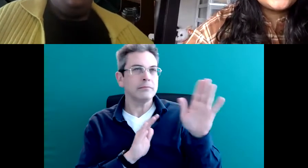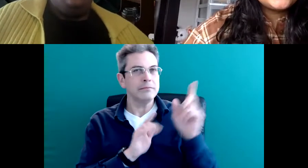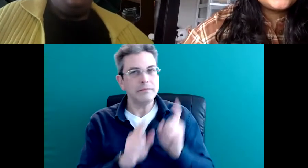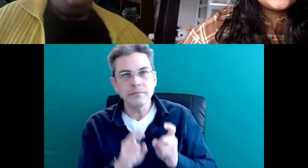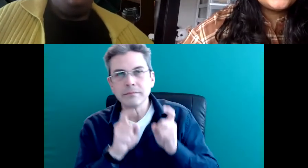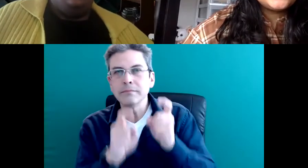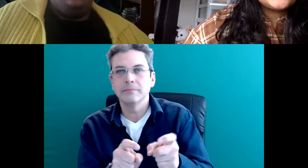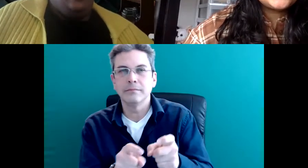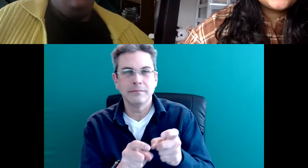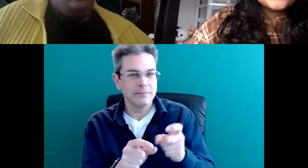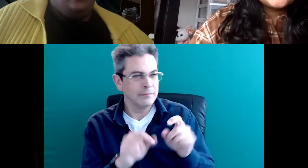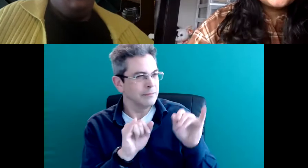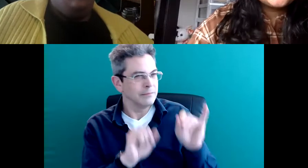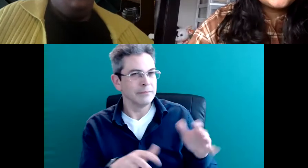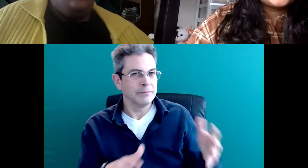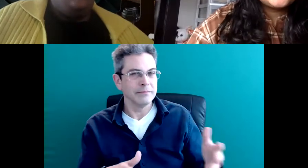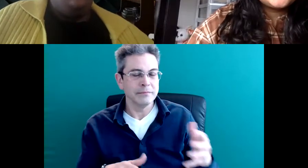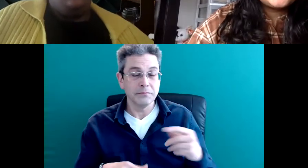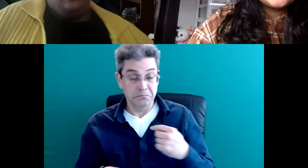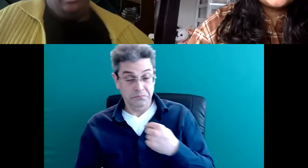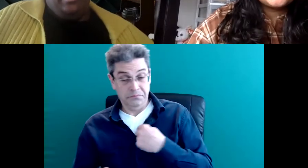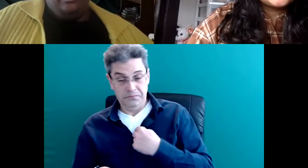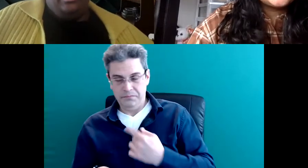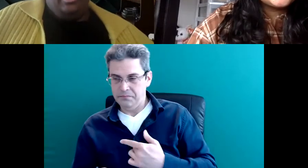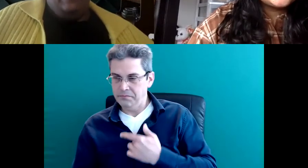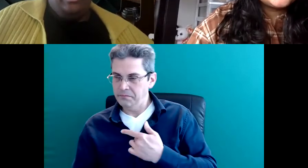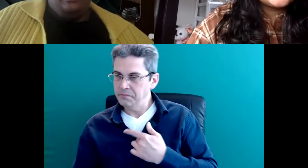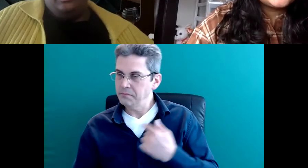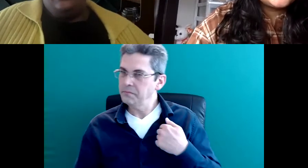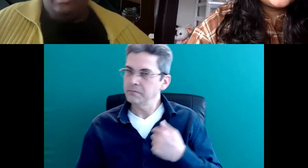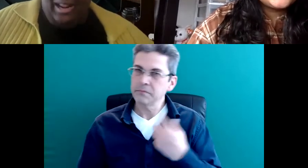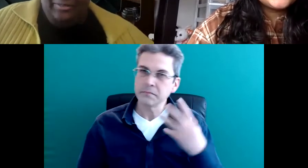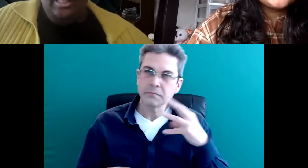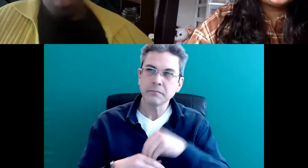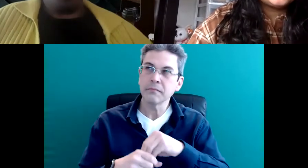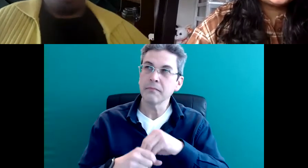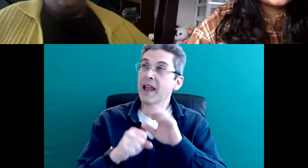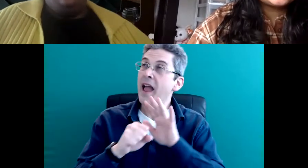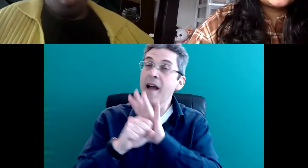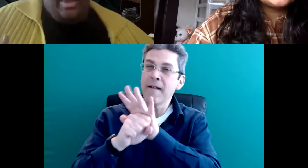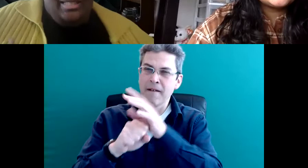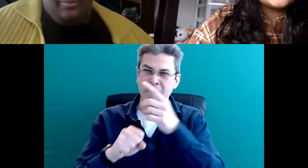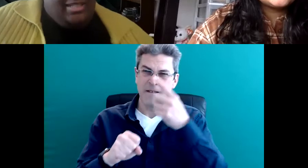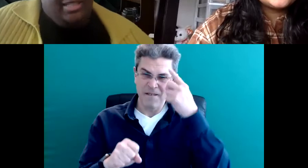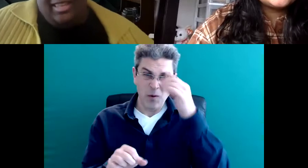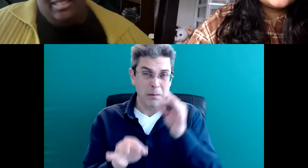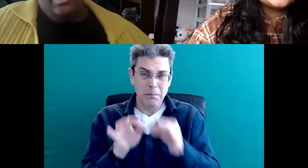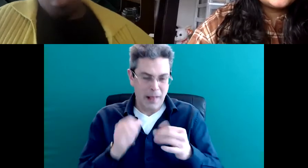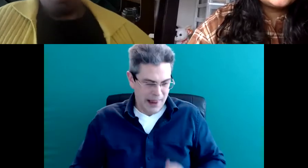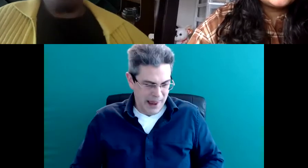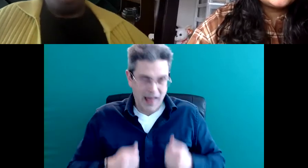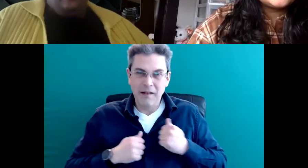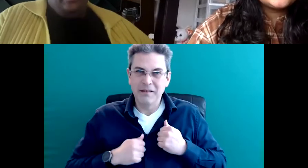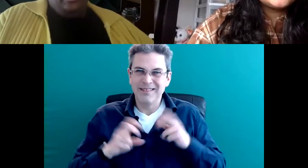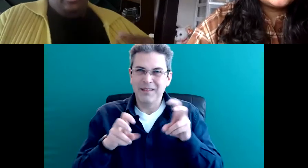we felt like, at least I feel like, we spend so much of our time advocating just to stay alive, just to have access to basic things,